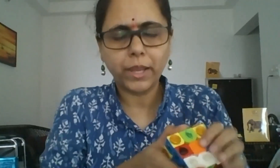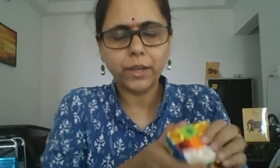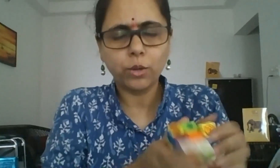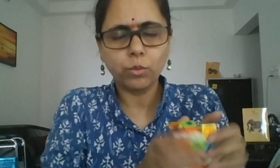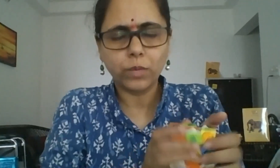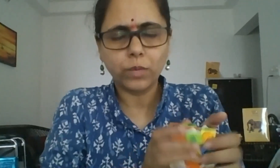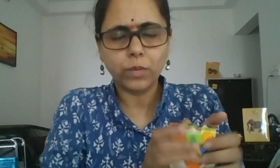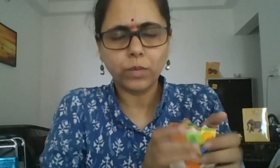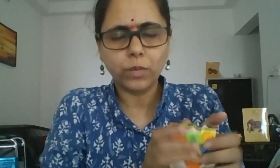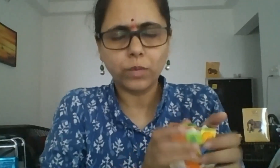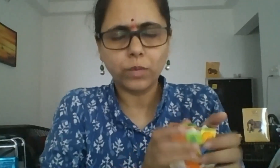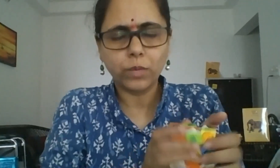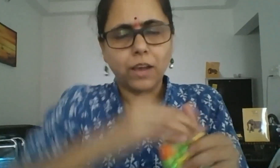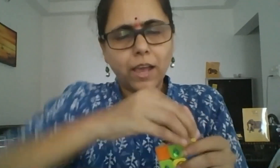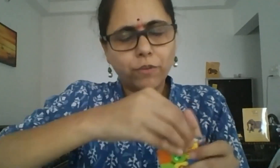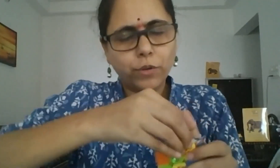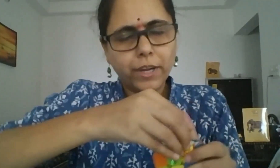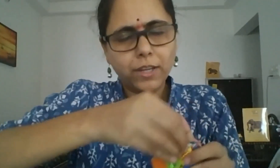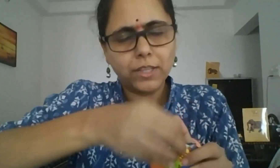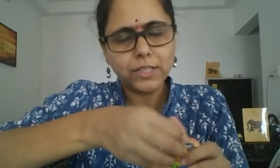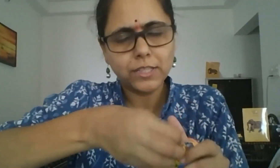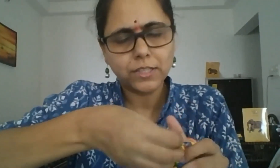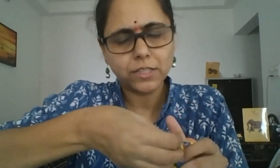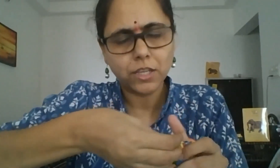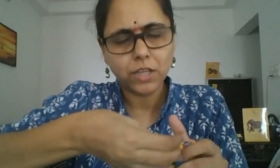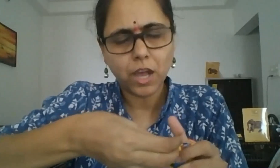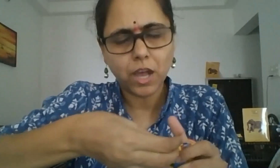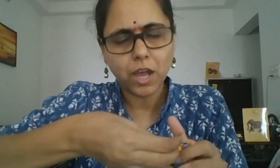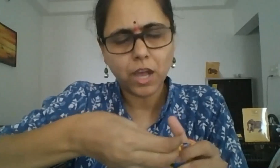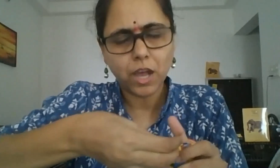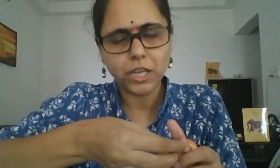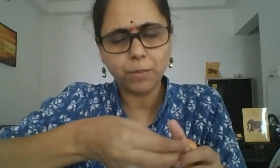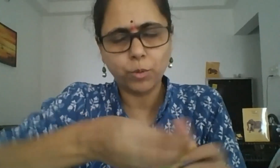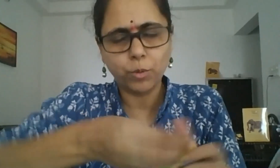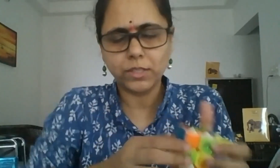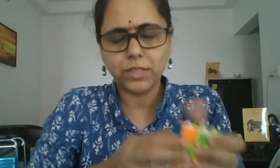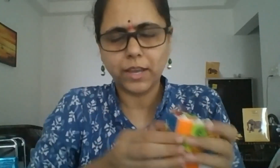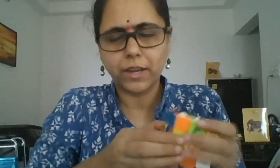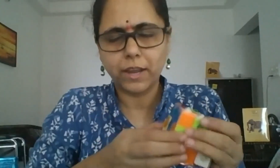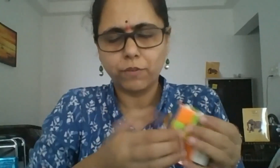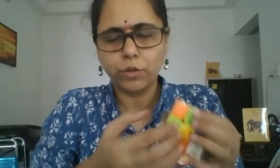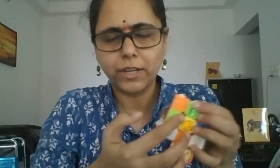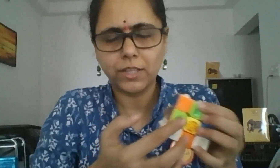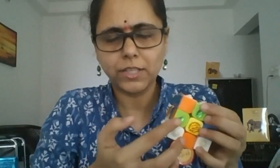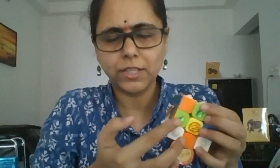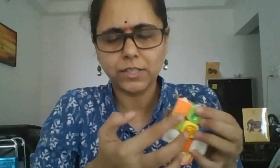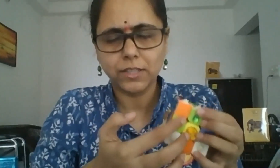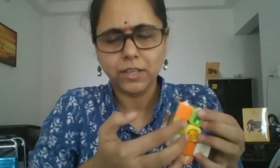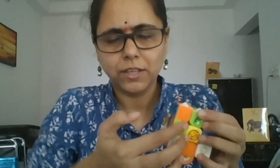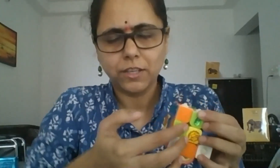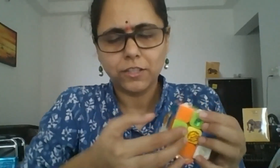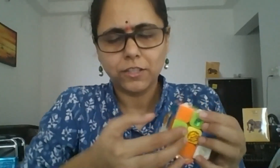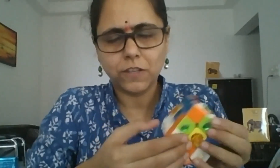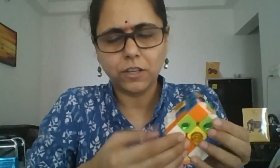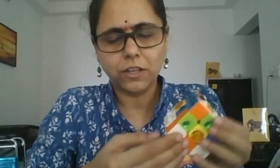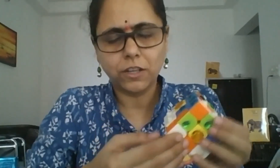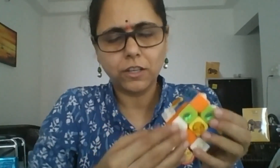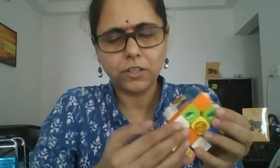to one side. I have to get this heart shape to one side. I have to get this circle to